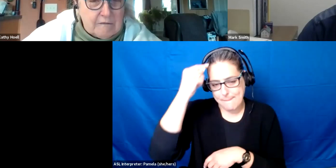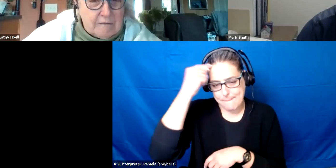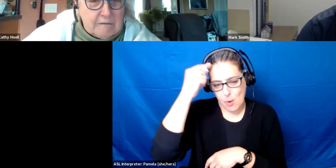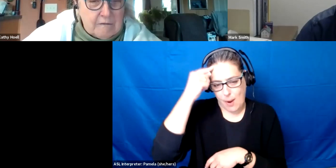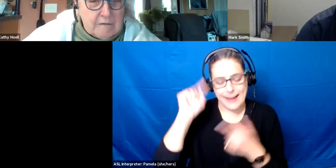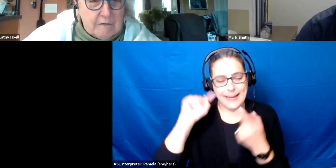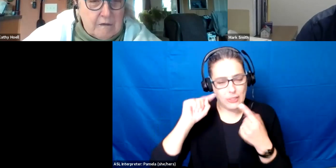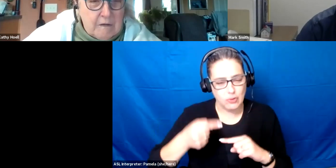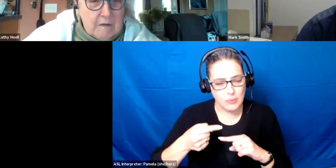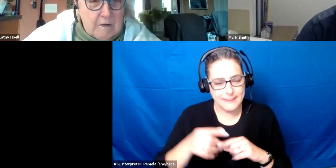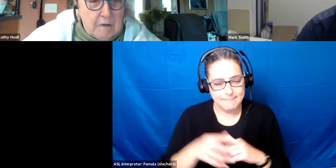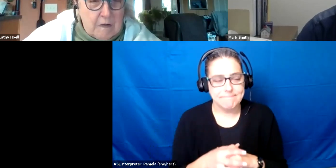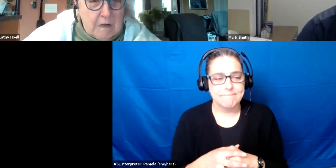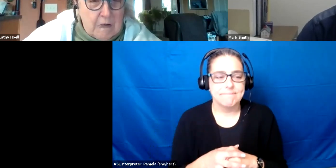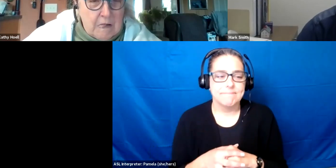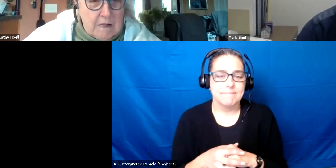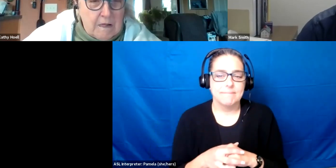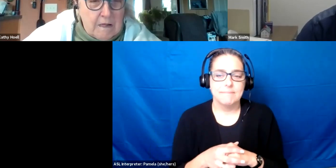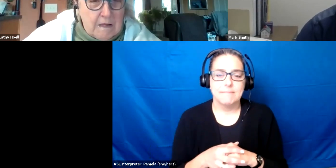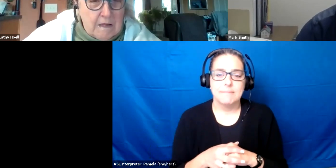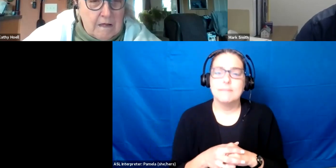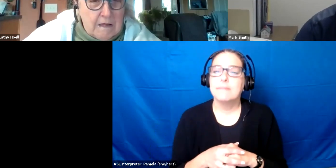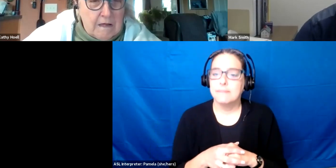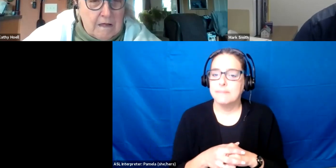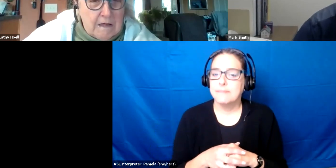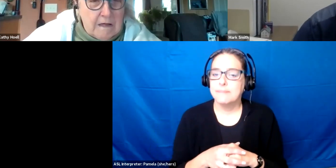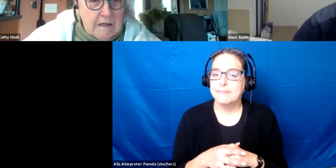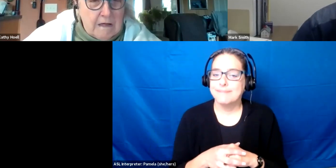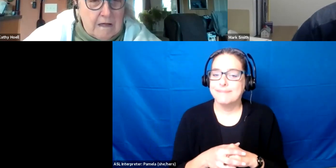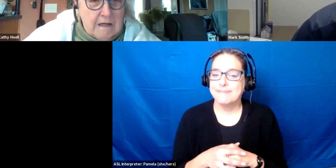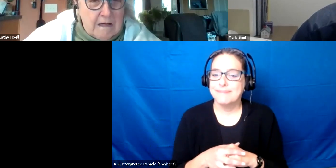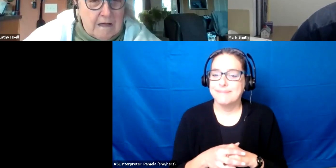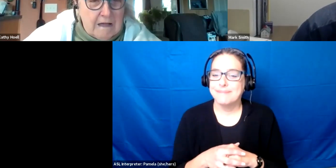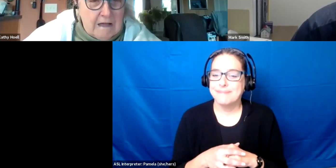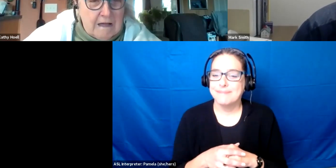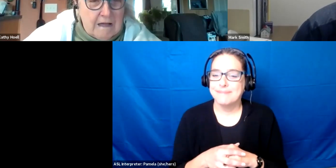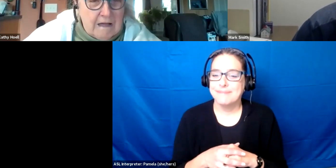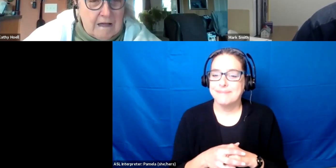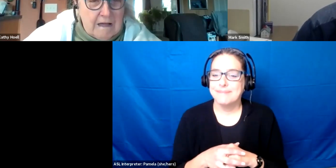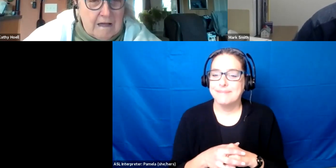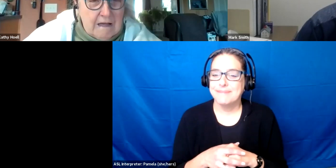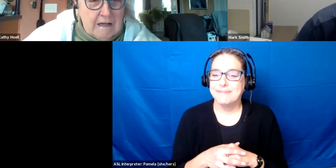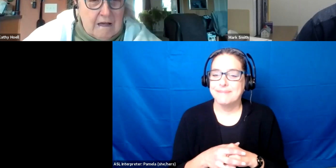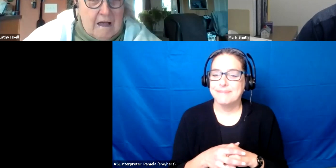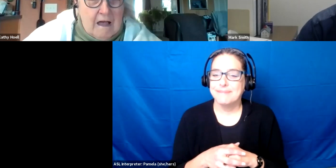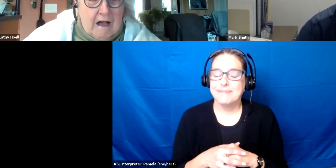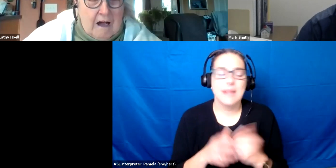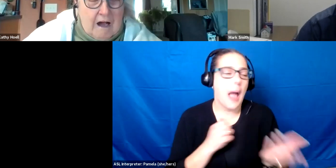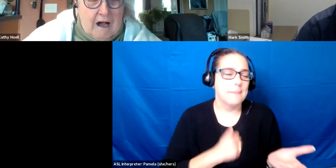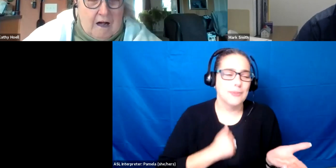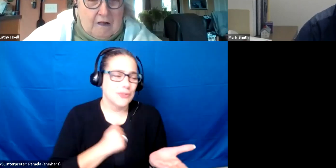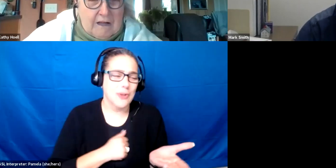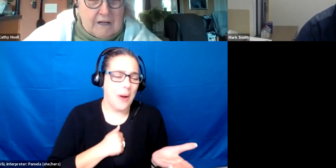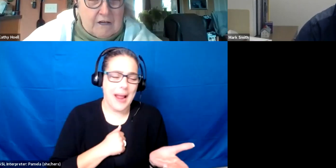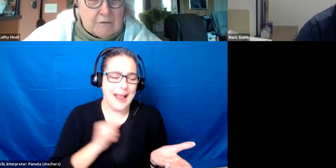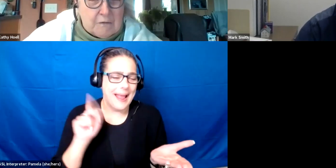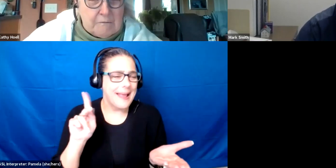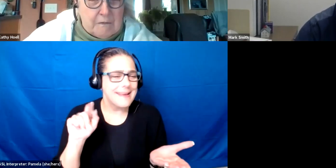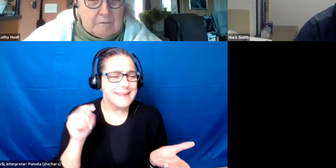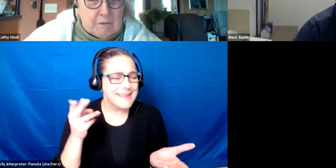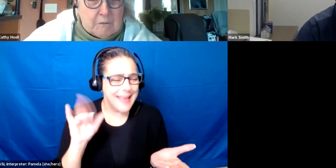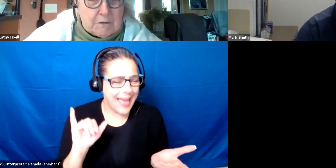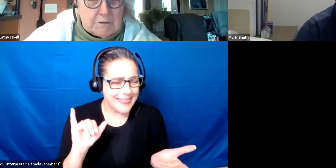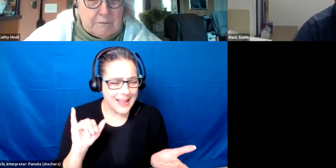thing? I was typing, sorry. What was the question? All I